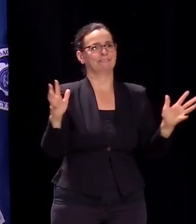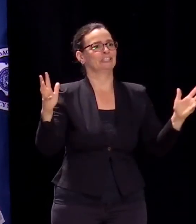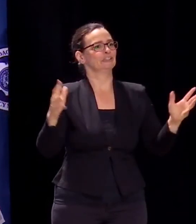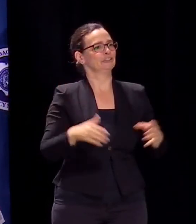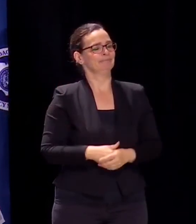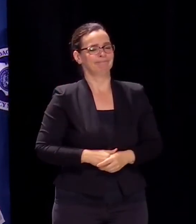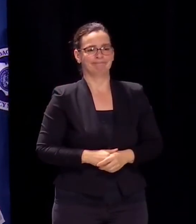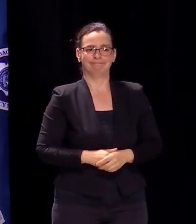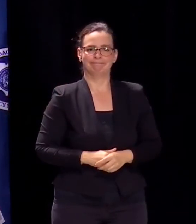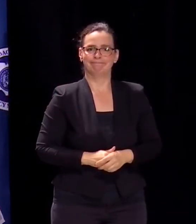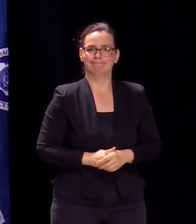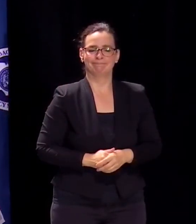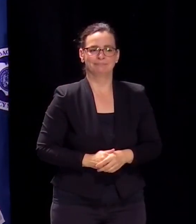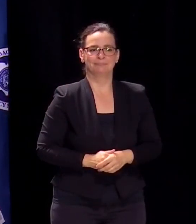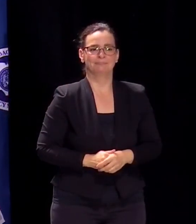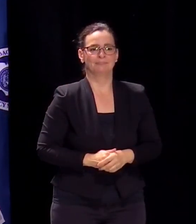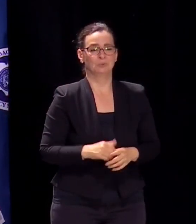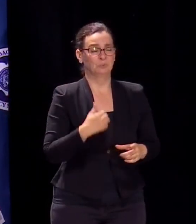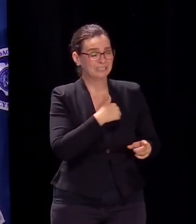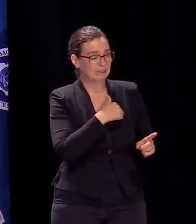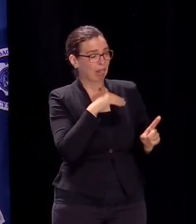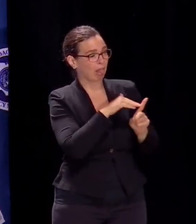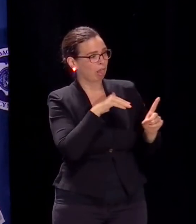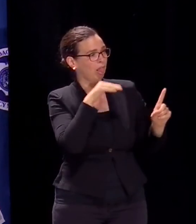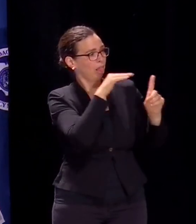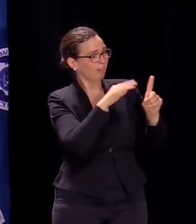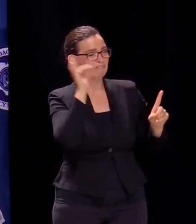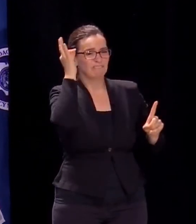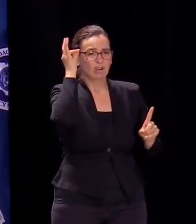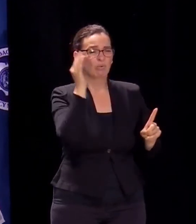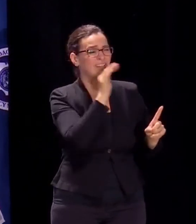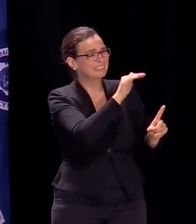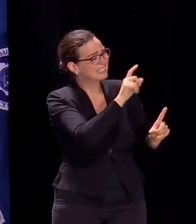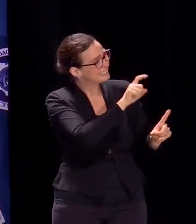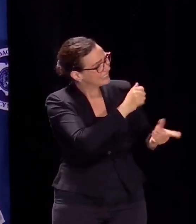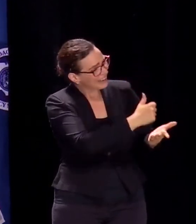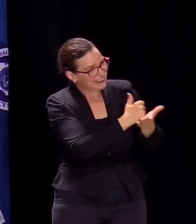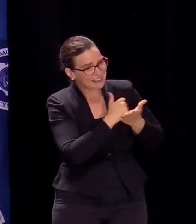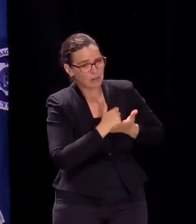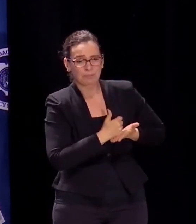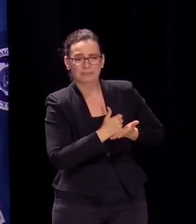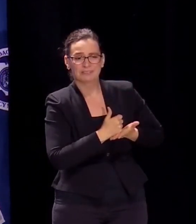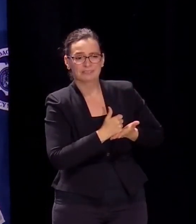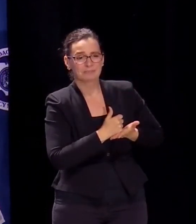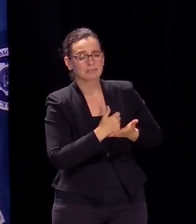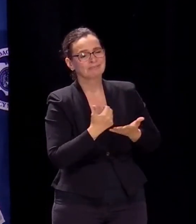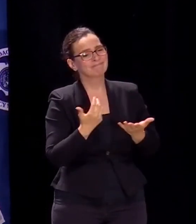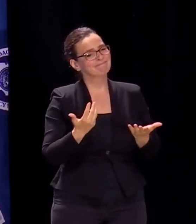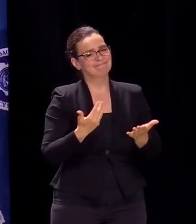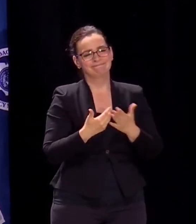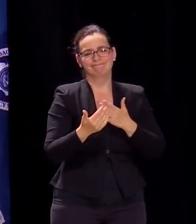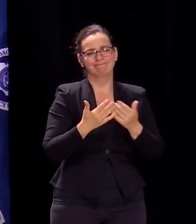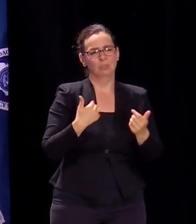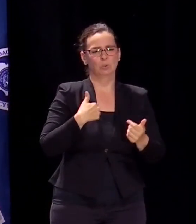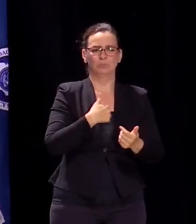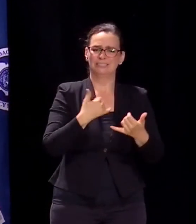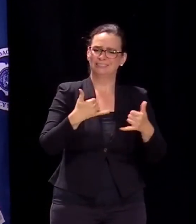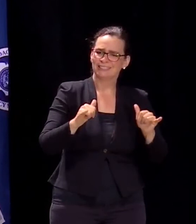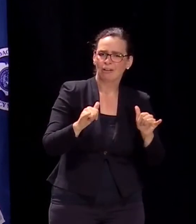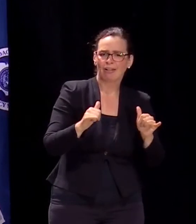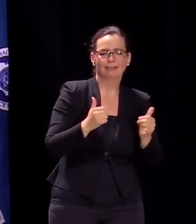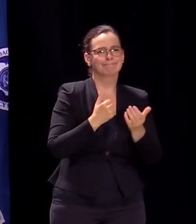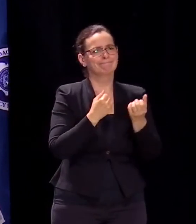in, they may not reimburse. Part of this, remember, we did child care programs and daycare programs and various things